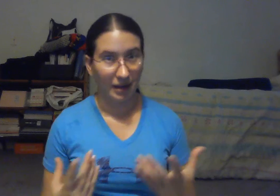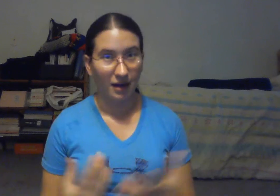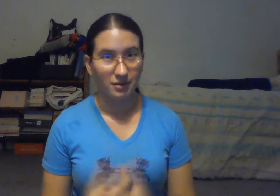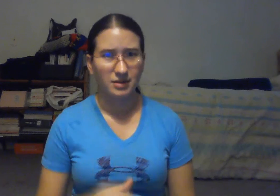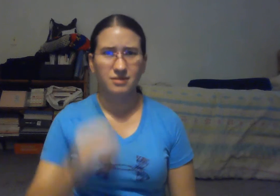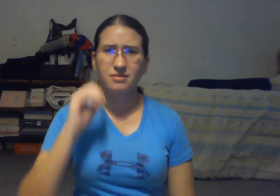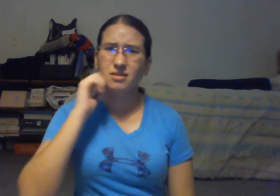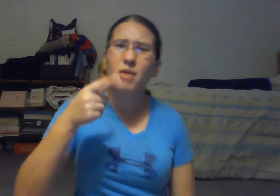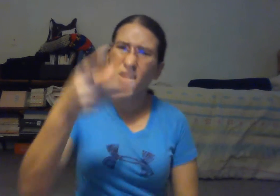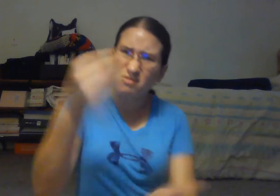Imperative.